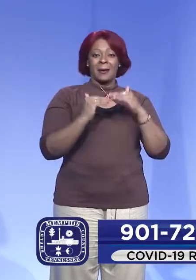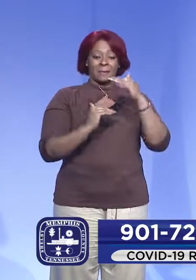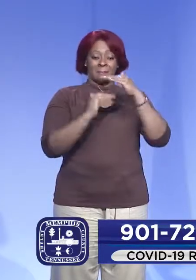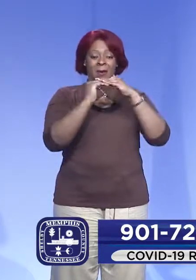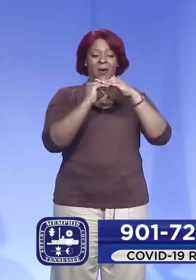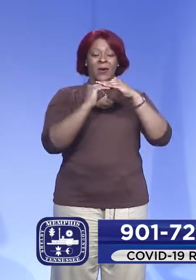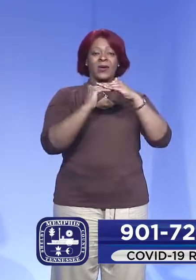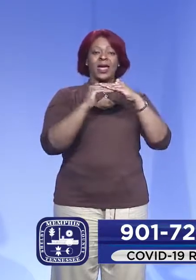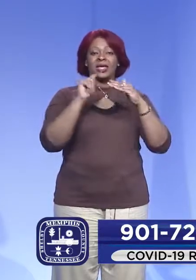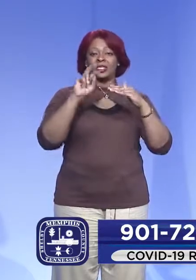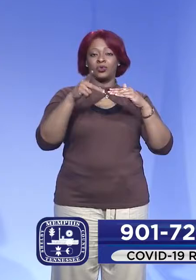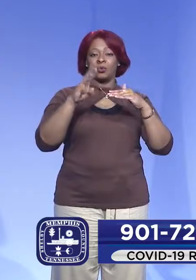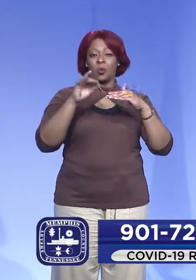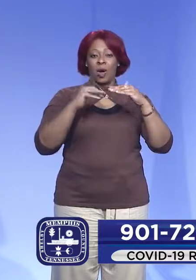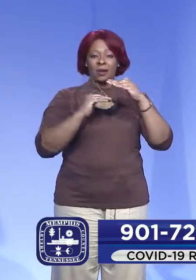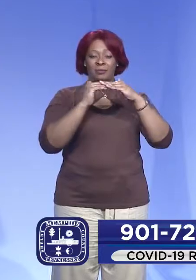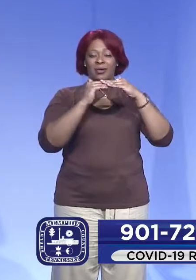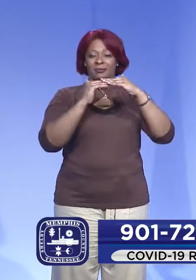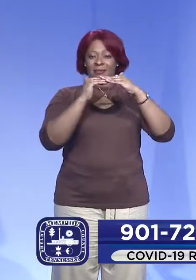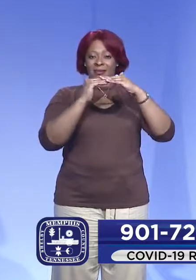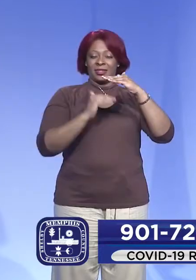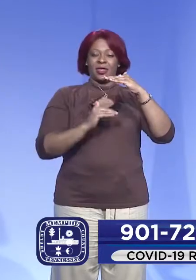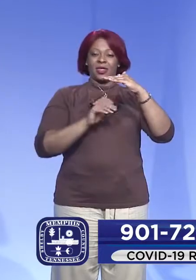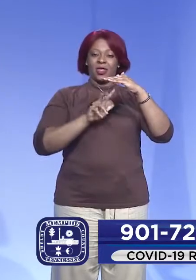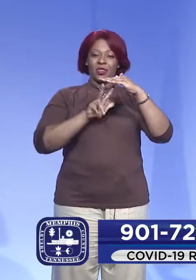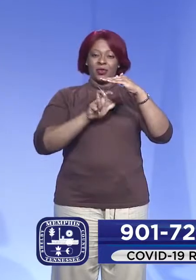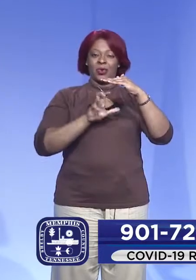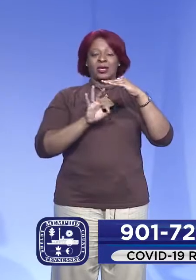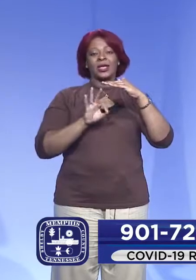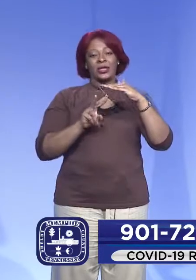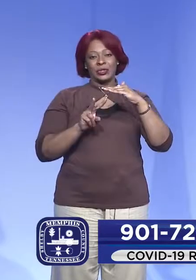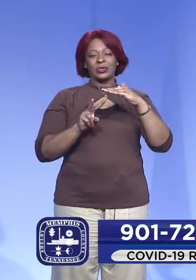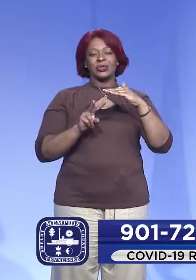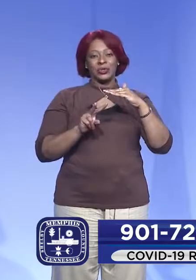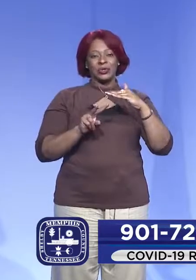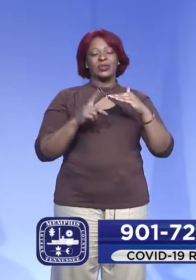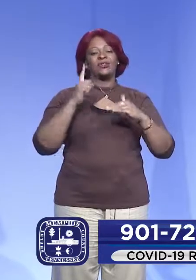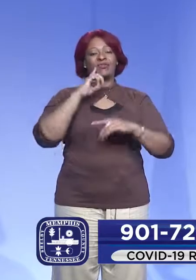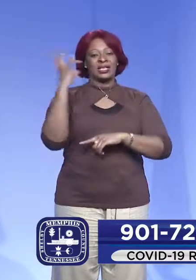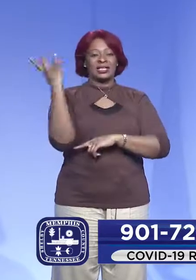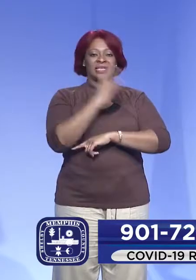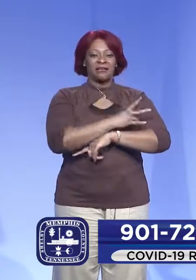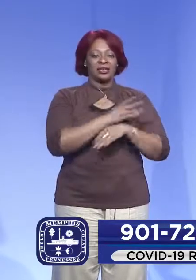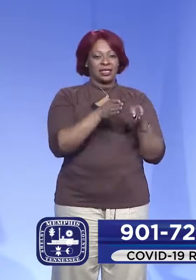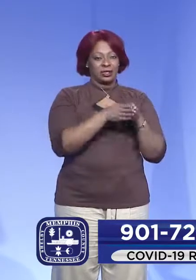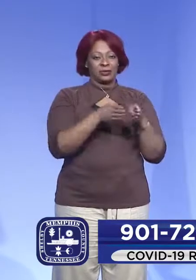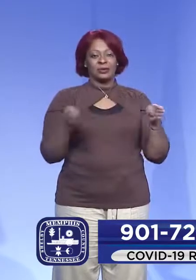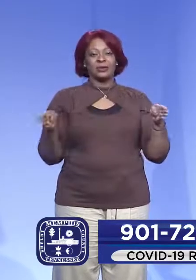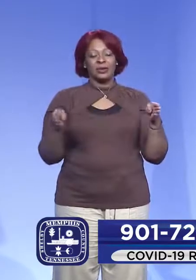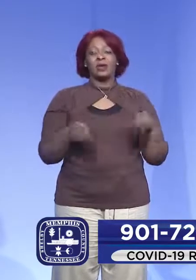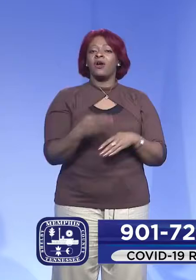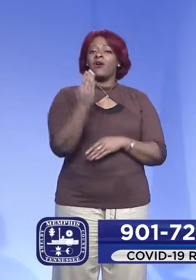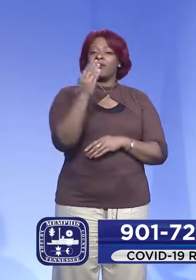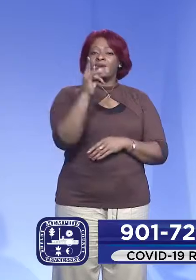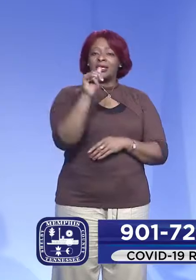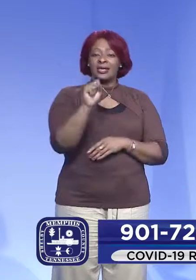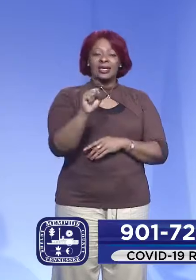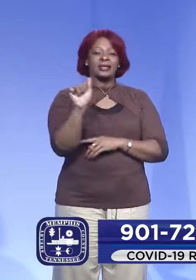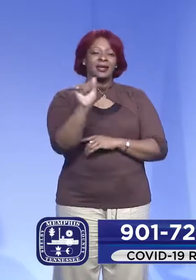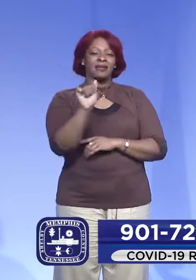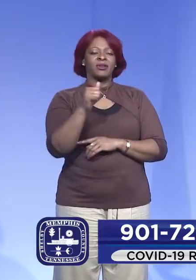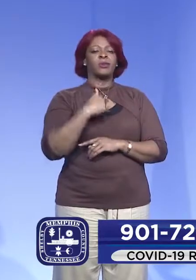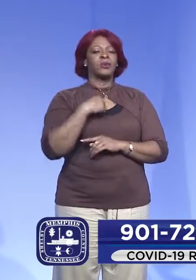set as a tripwire, and that has been 392 for 7 days. For the 14-day average,